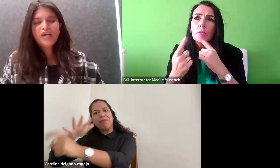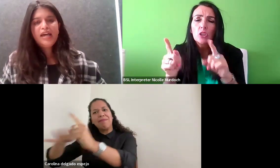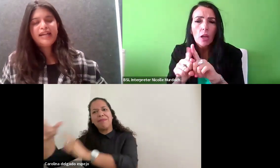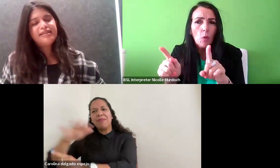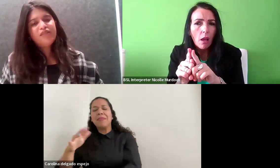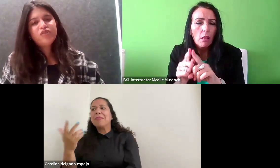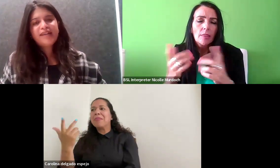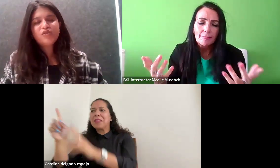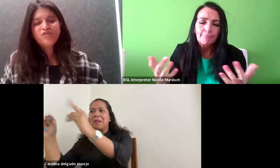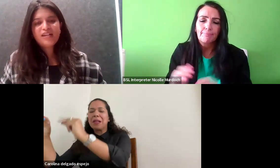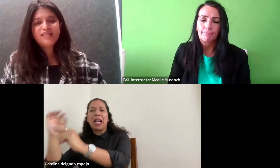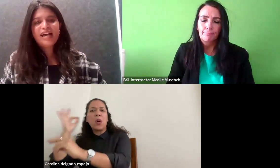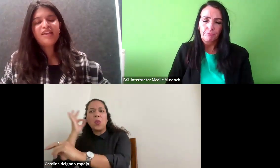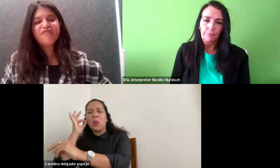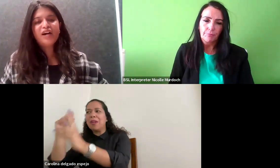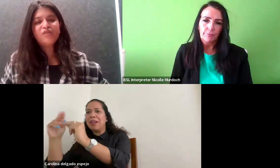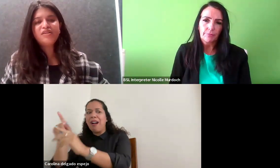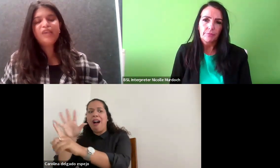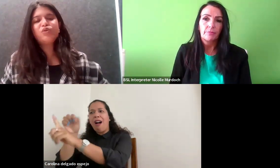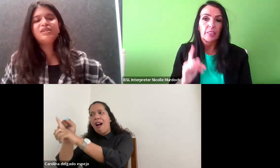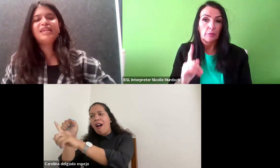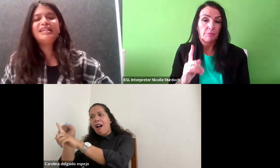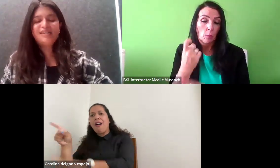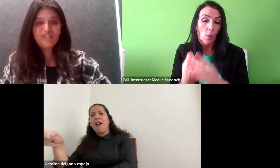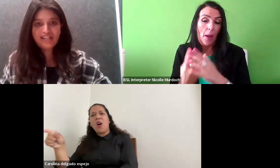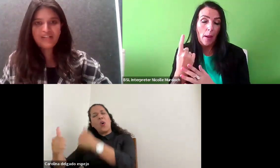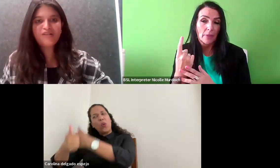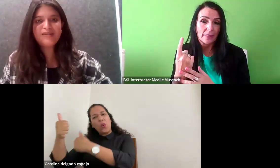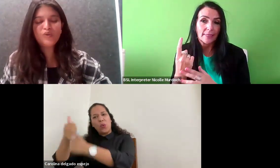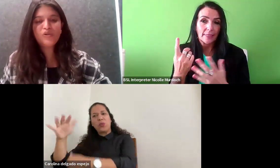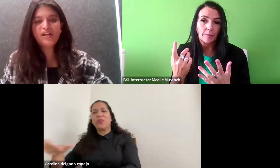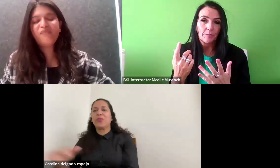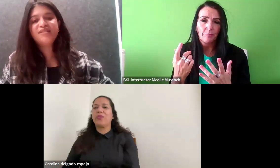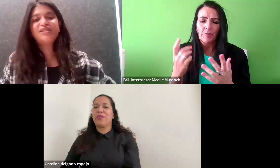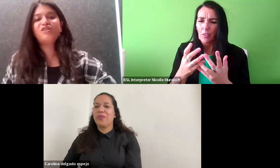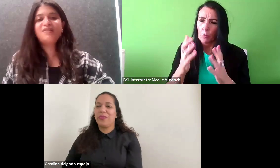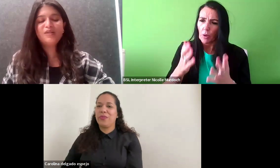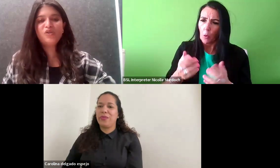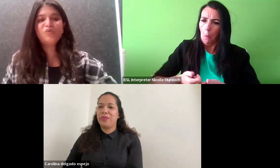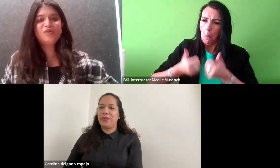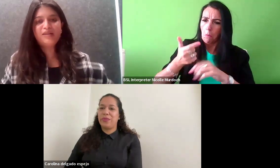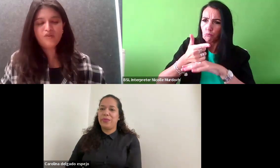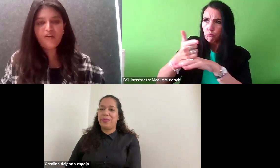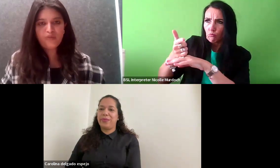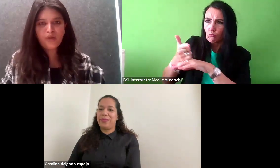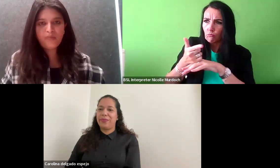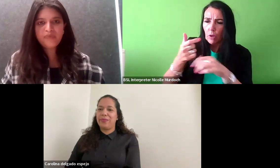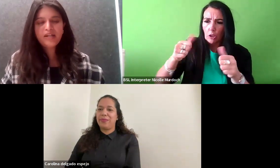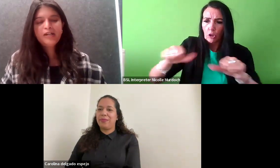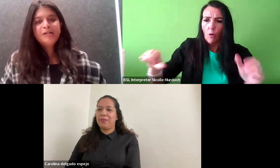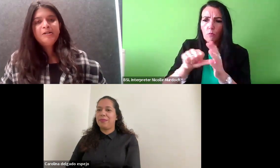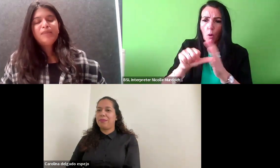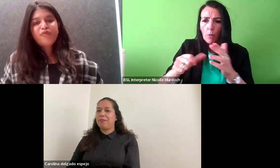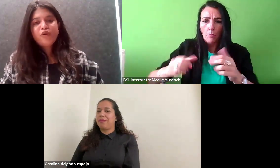issues. And instead of trying to address that, they thought that they needed a digital solution, and this digital solution was going to solve the